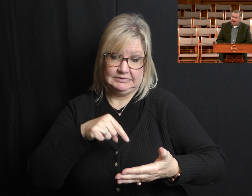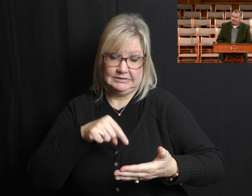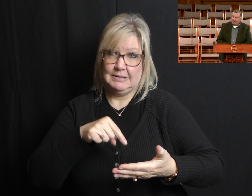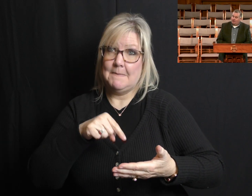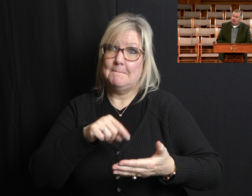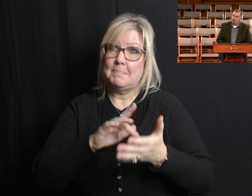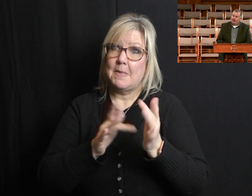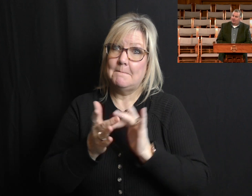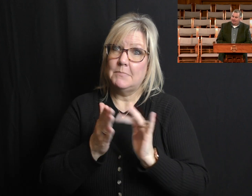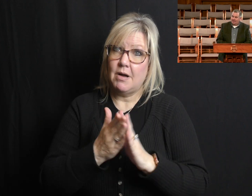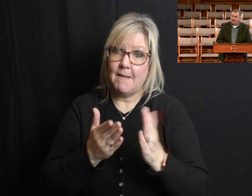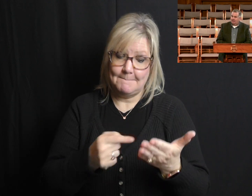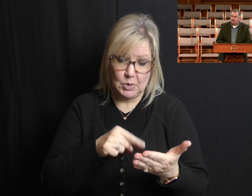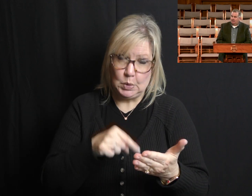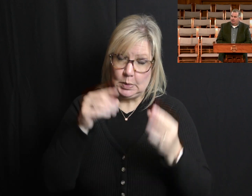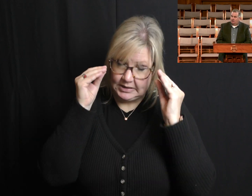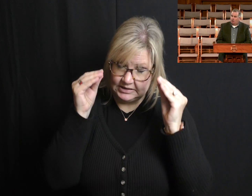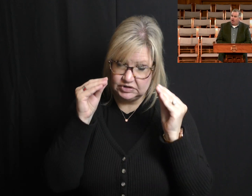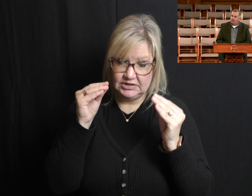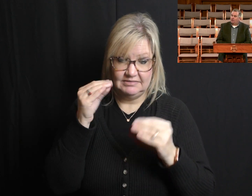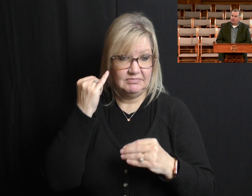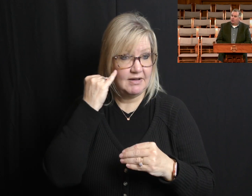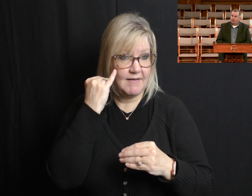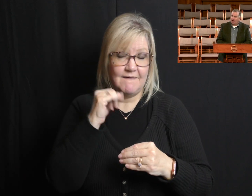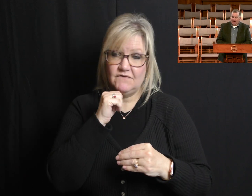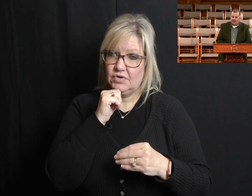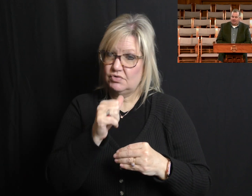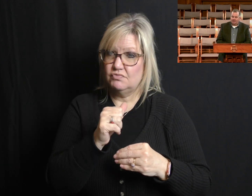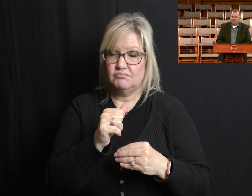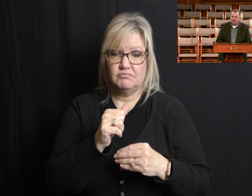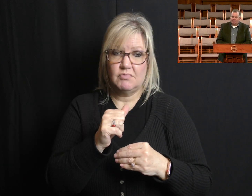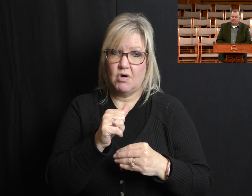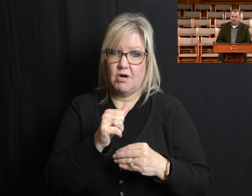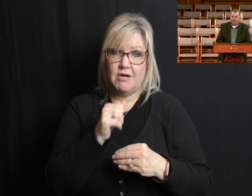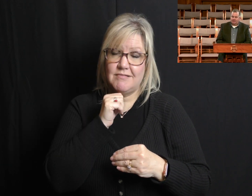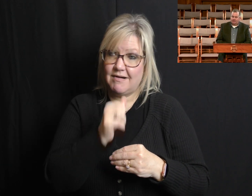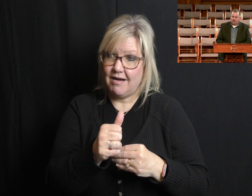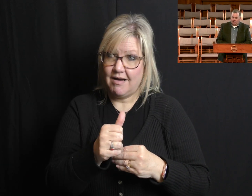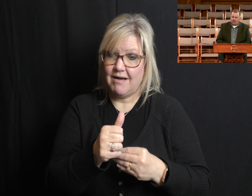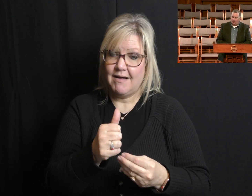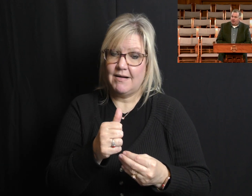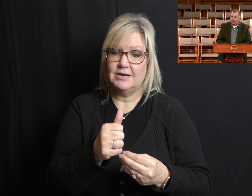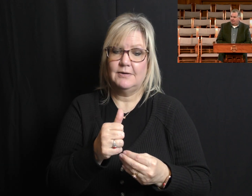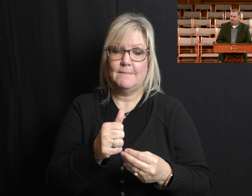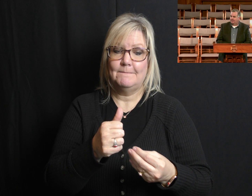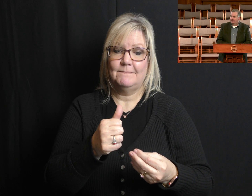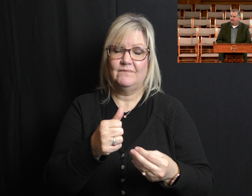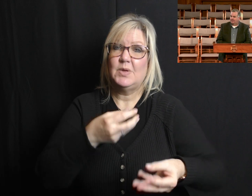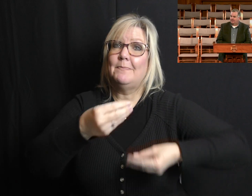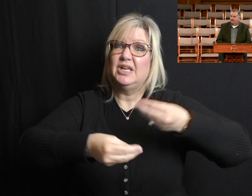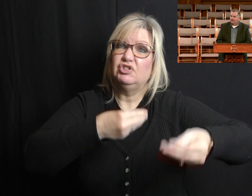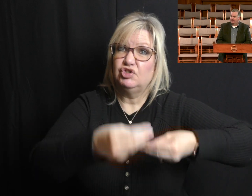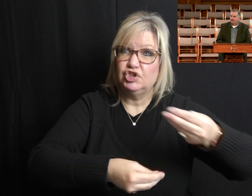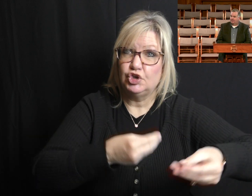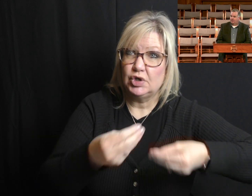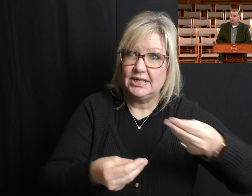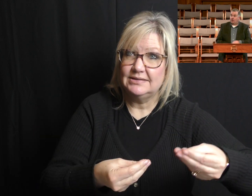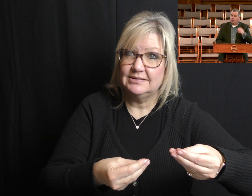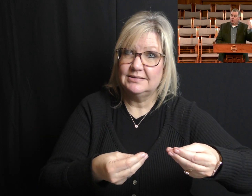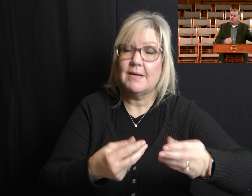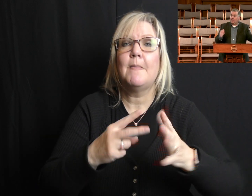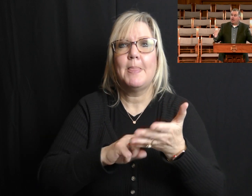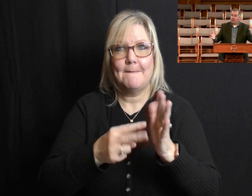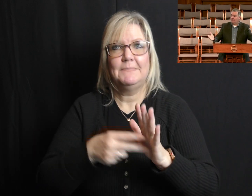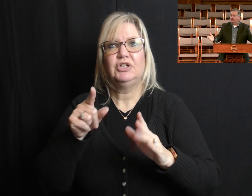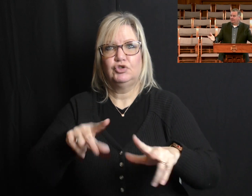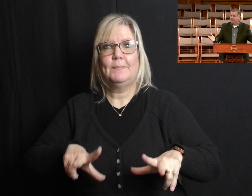living a life of generosity toward others and toward God, then you're being greedy. You're